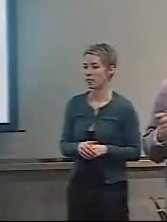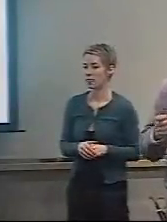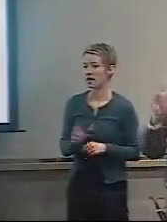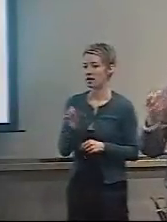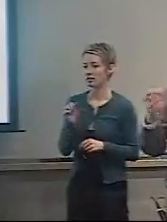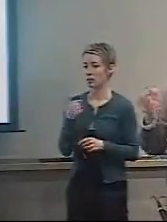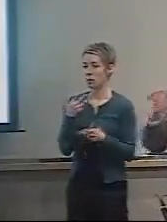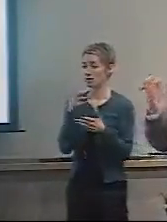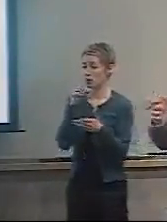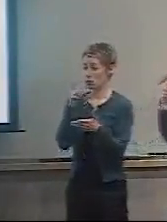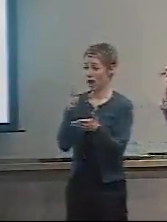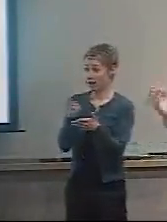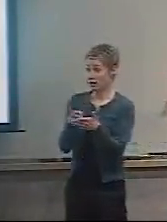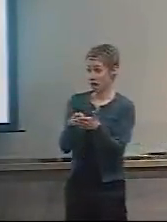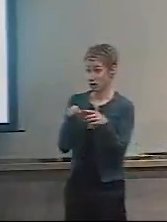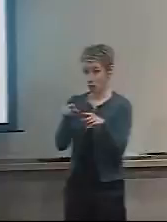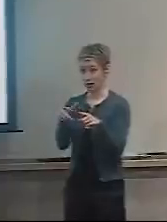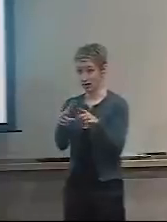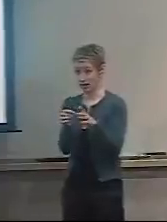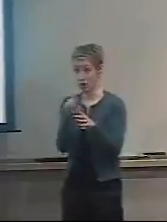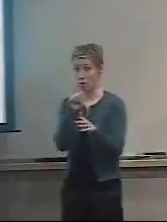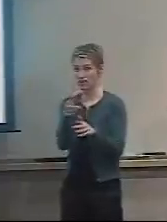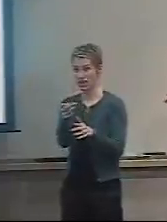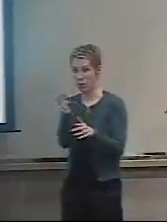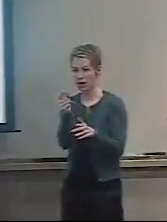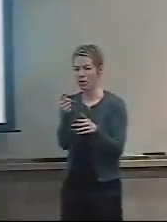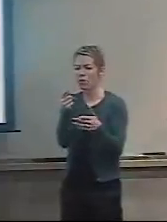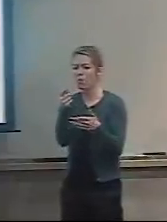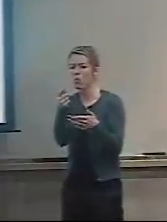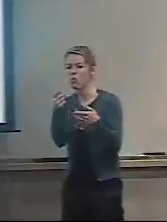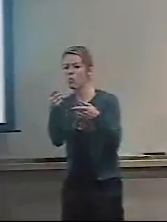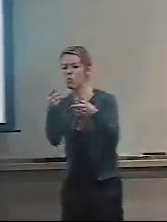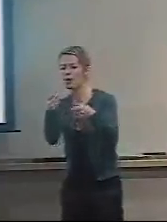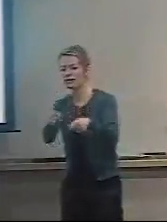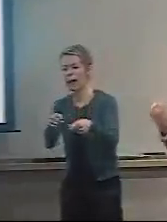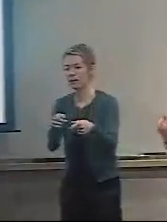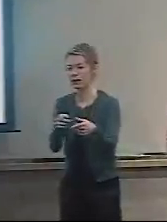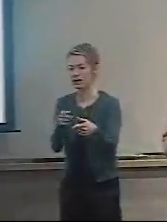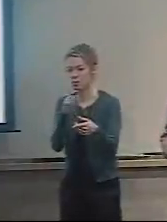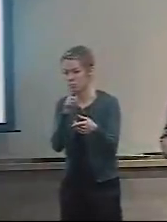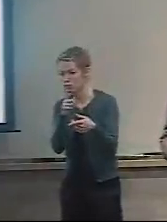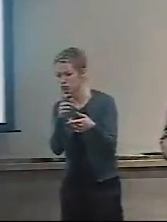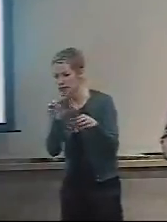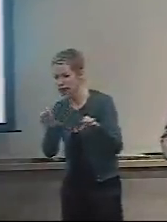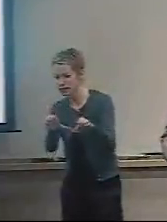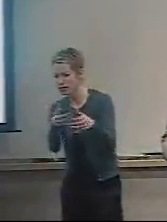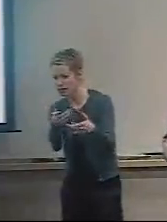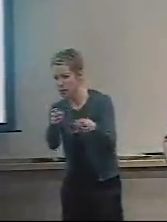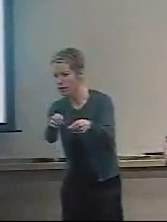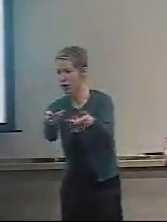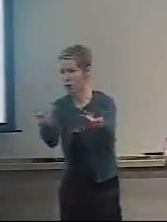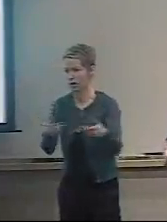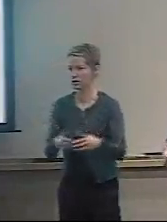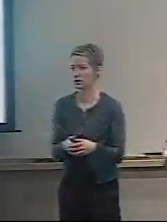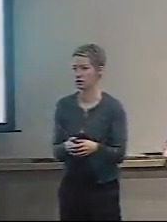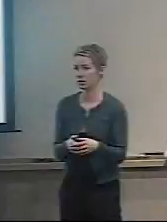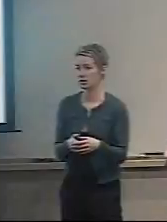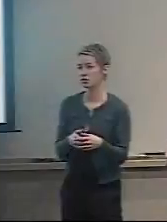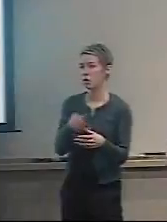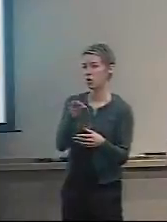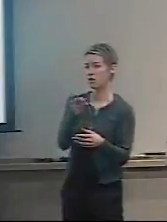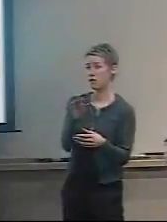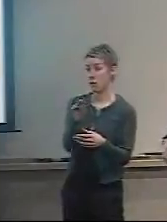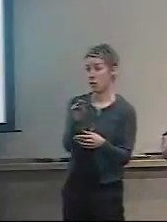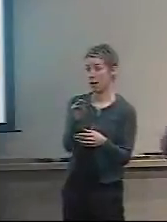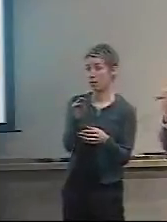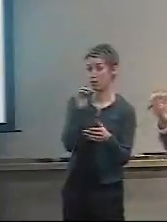So we'd like to recognize in the video quickly what's happening, what is the activity that's going on, and perform recognition in real